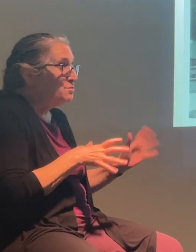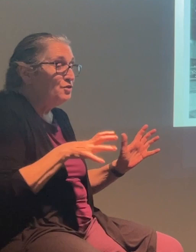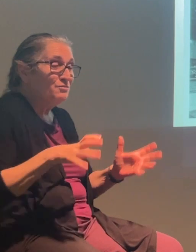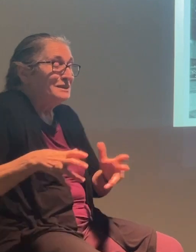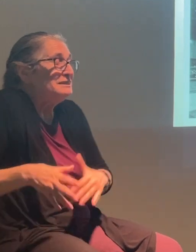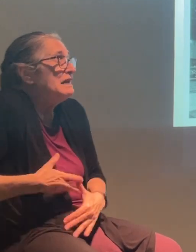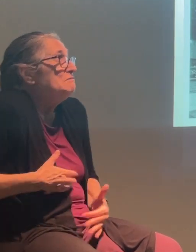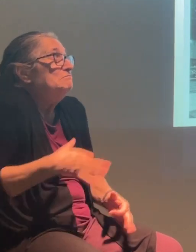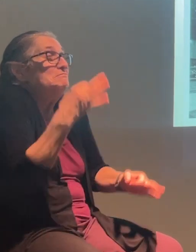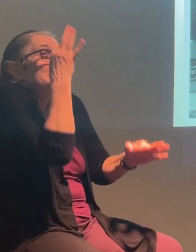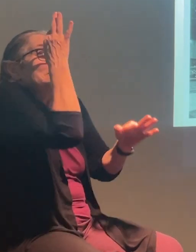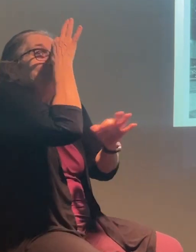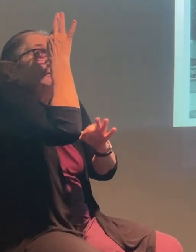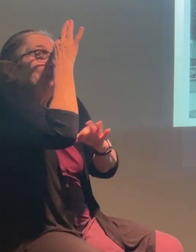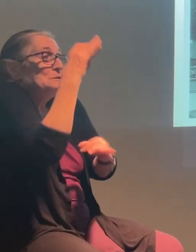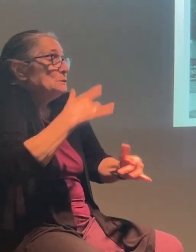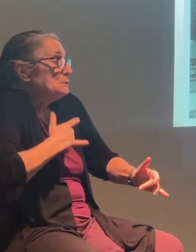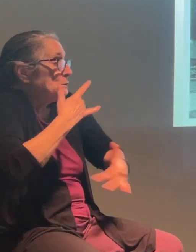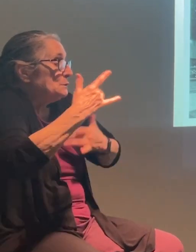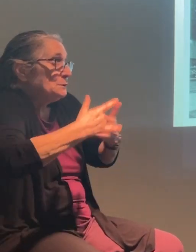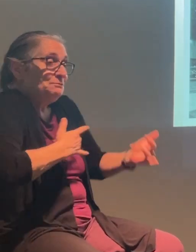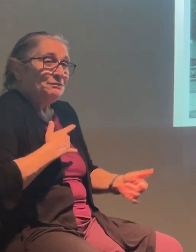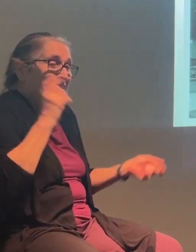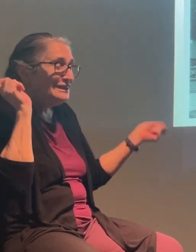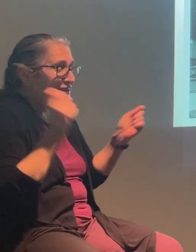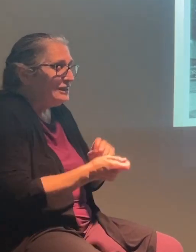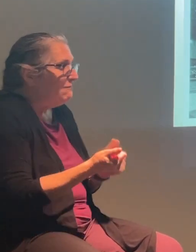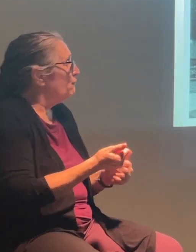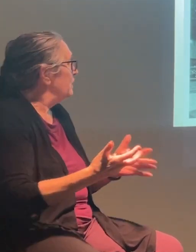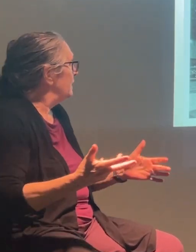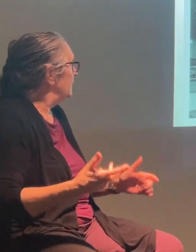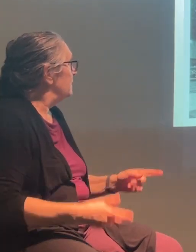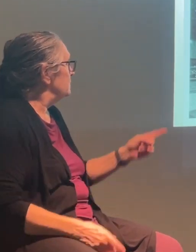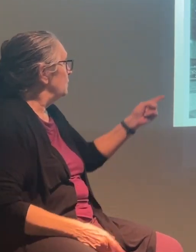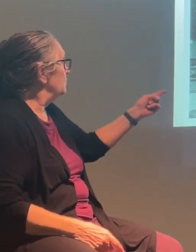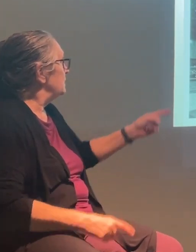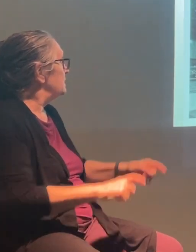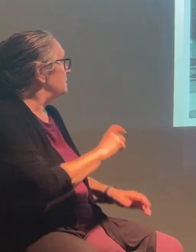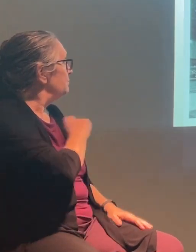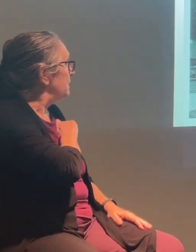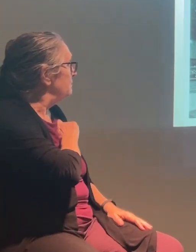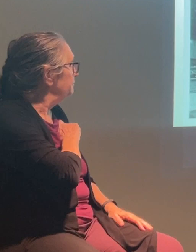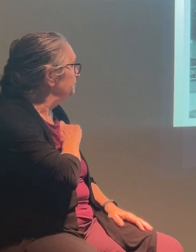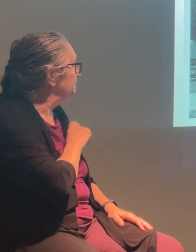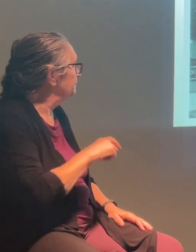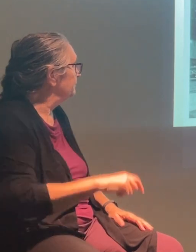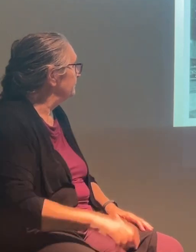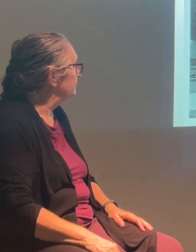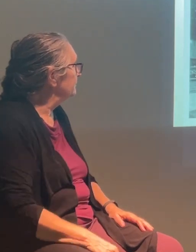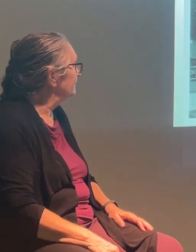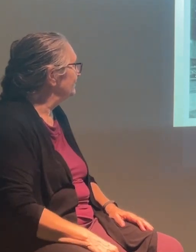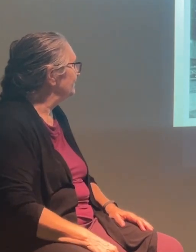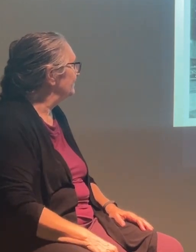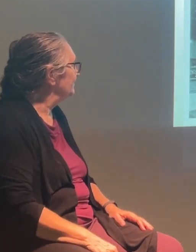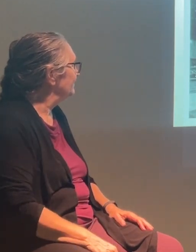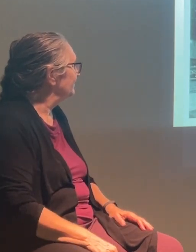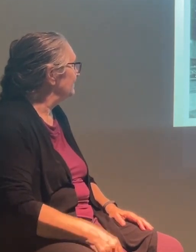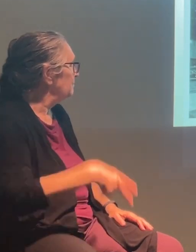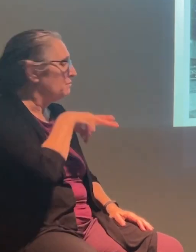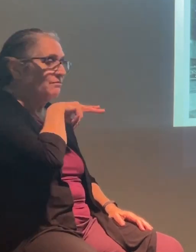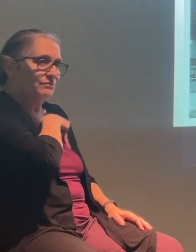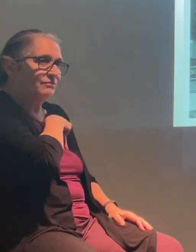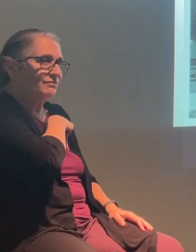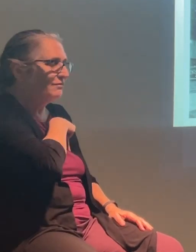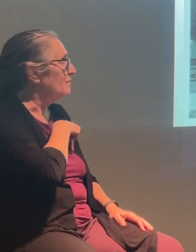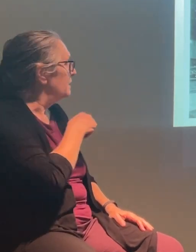changed everything. And this is the button you would get when you would get in. So I found one online, so I was very happy about it.